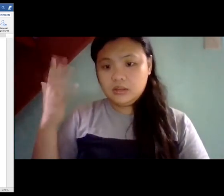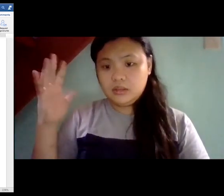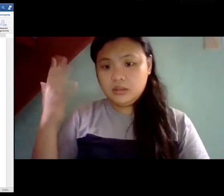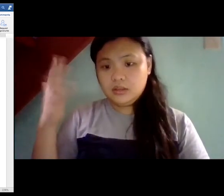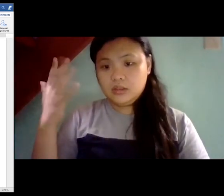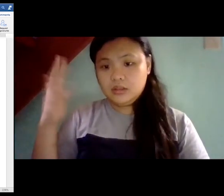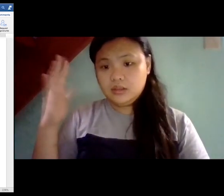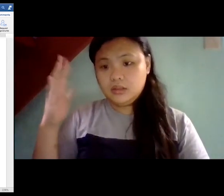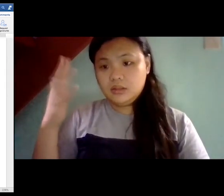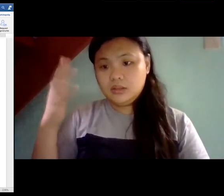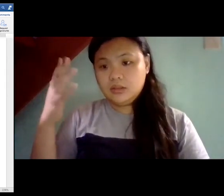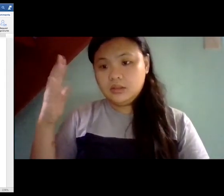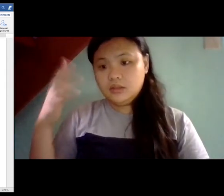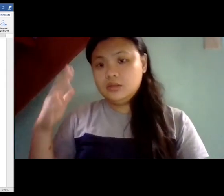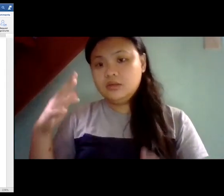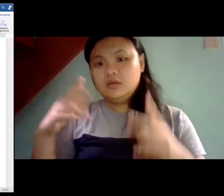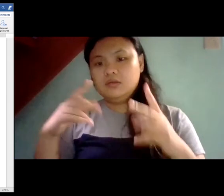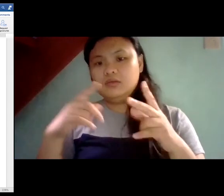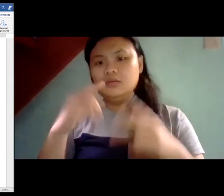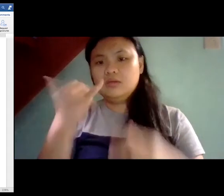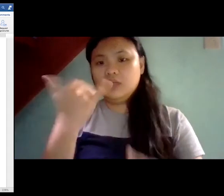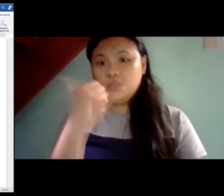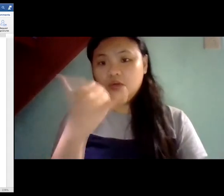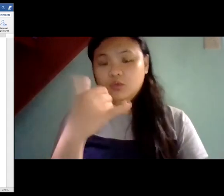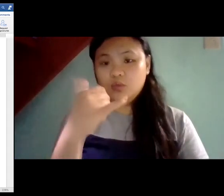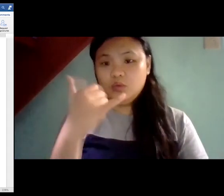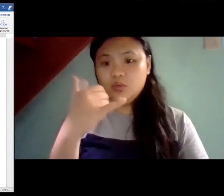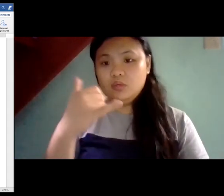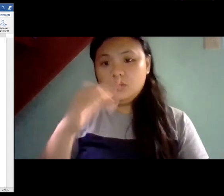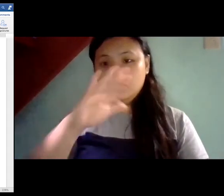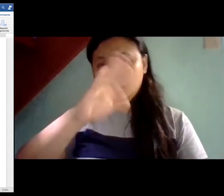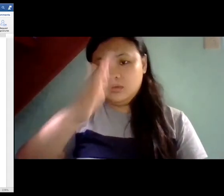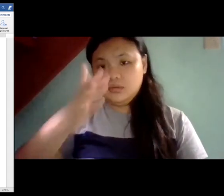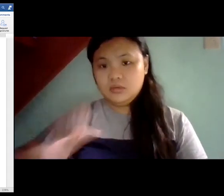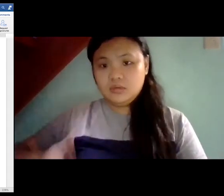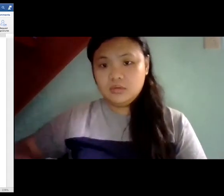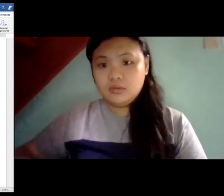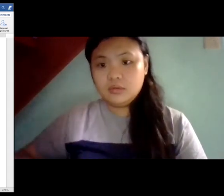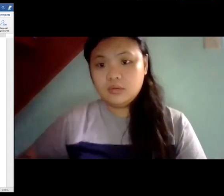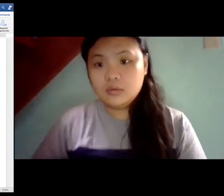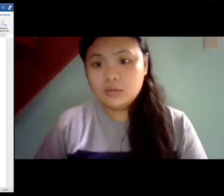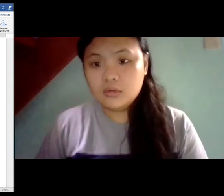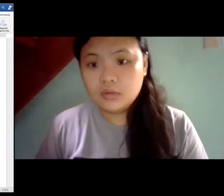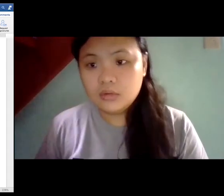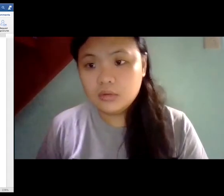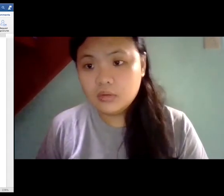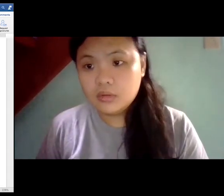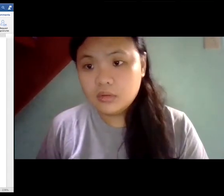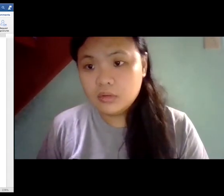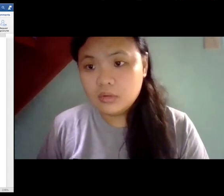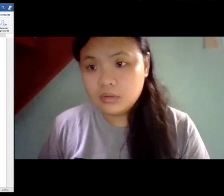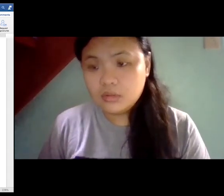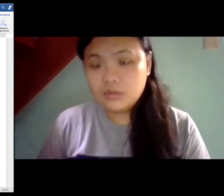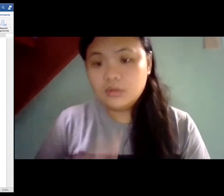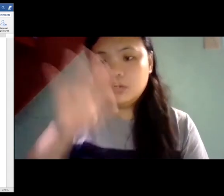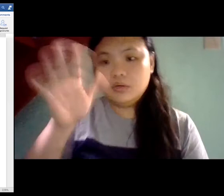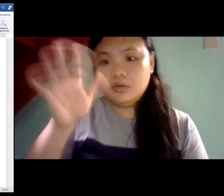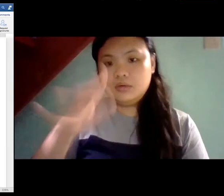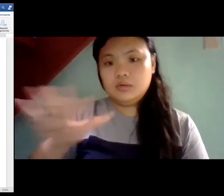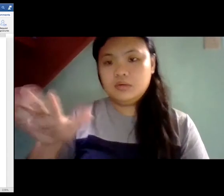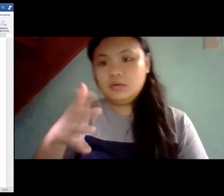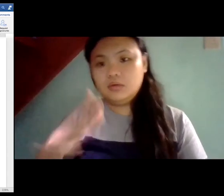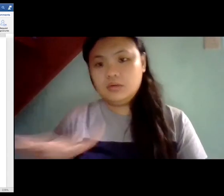and green like this. So there's white on the face and green, and then those are the